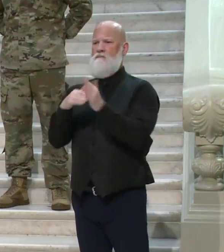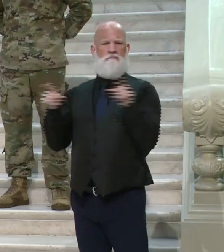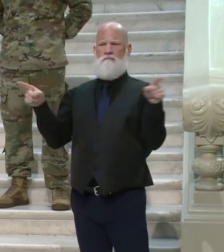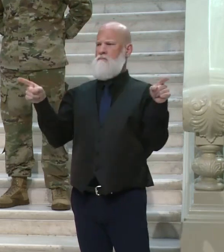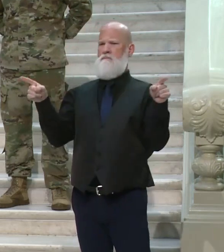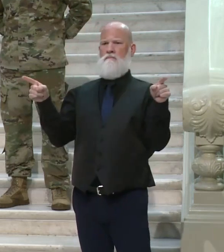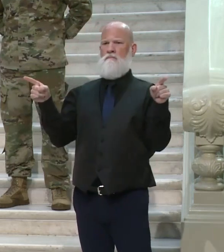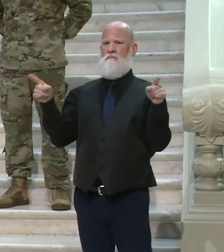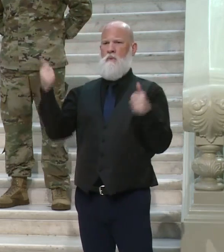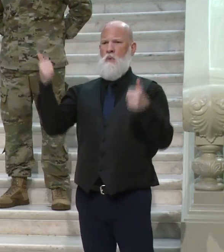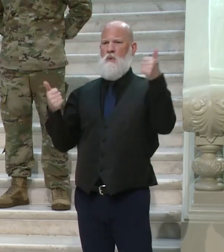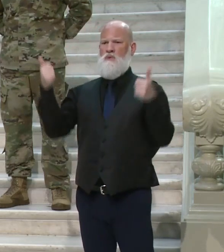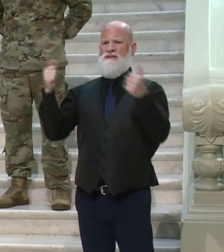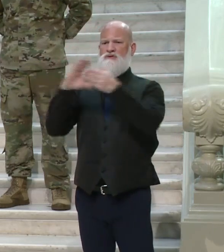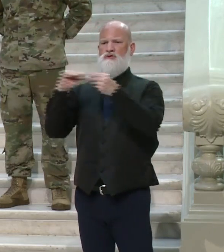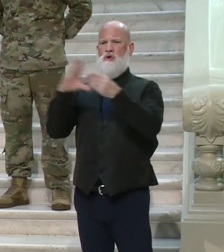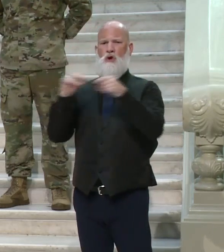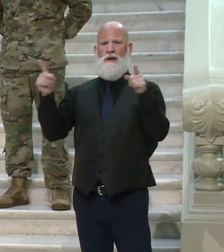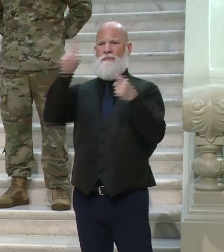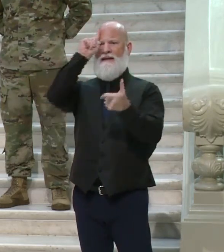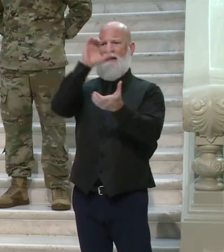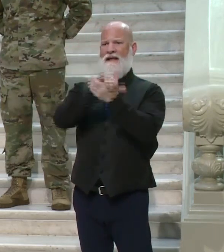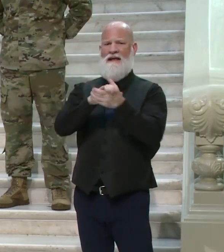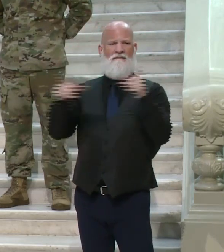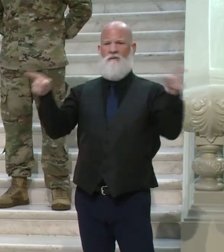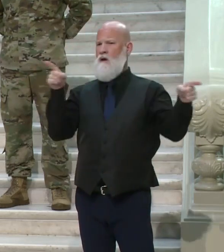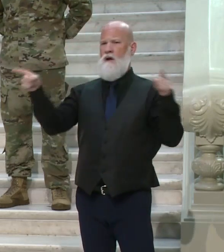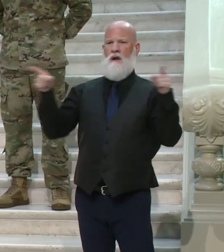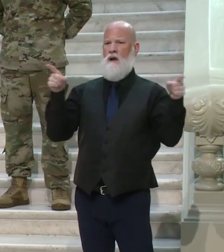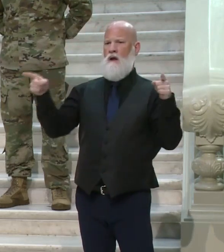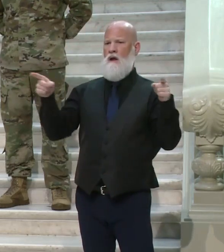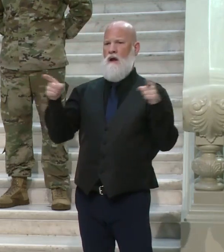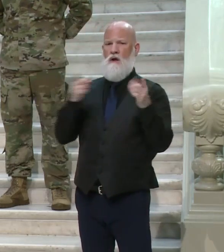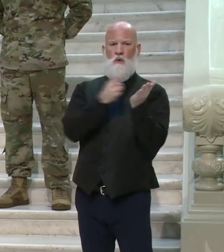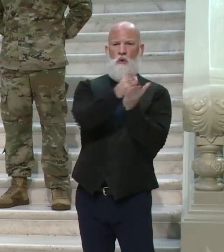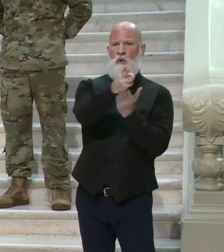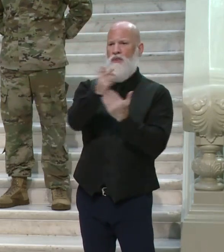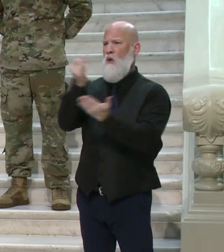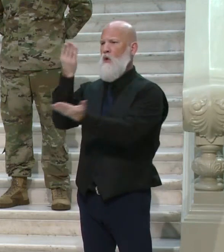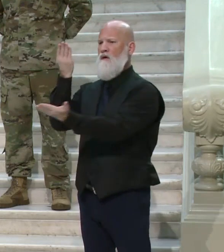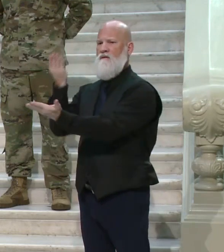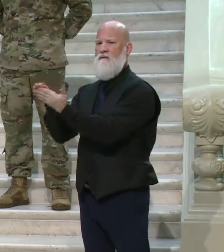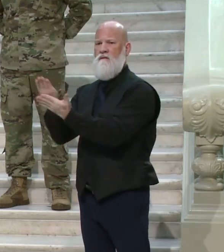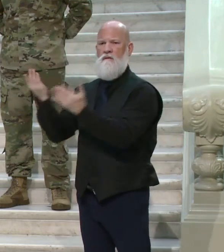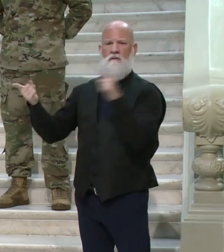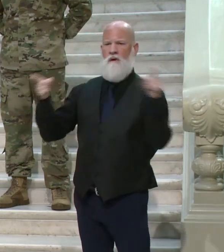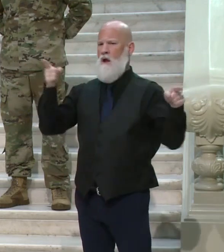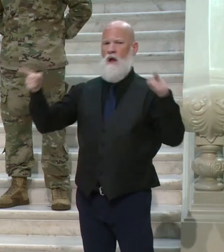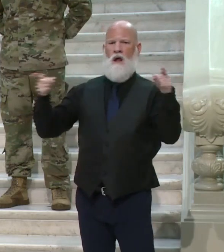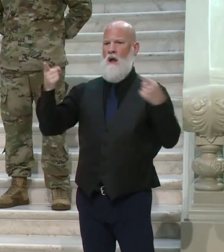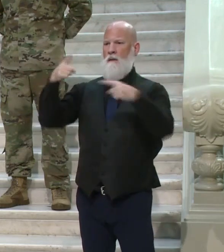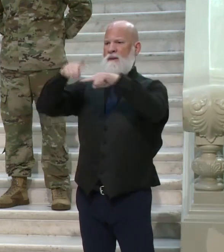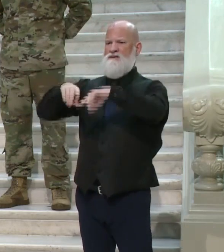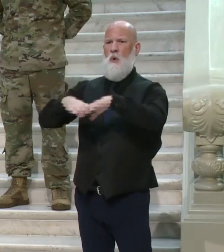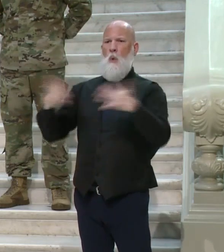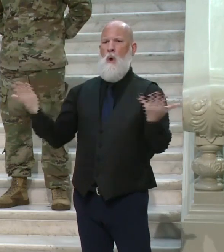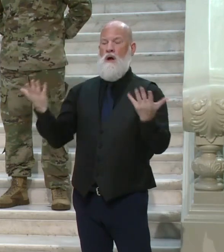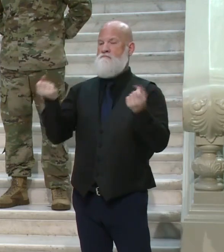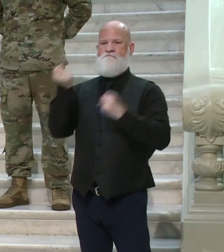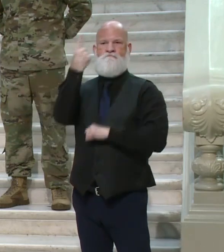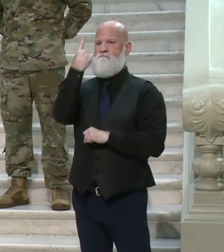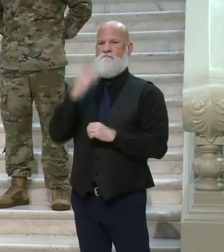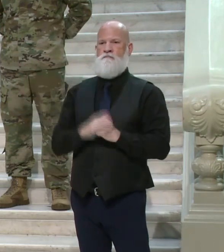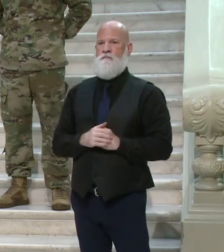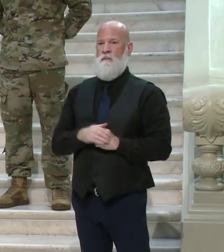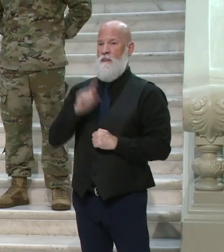some that the truth and the facts are one way before you do something, and it's completely different after. So shouldn't you just call